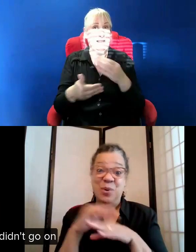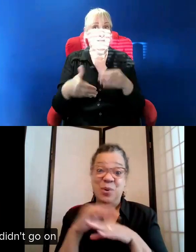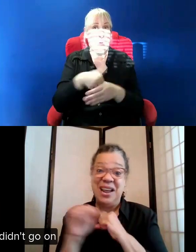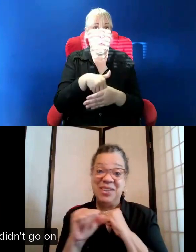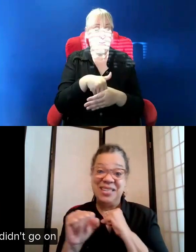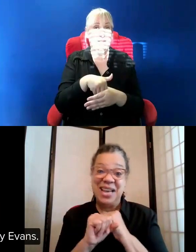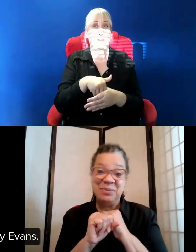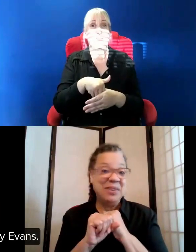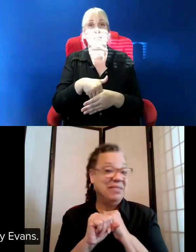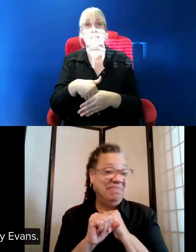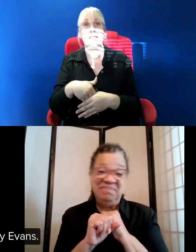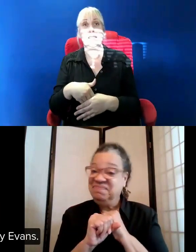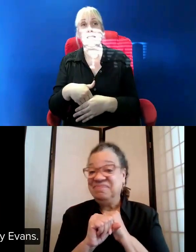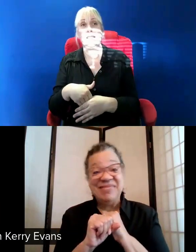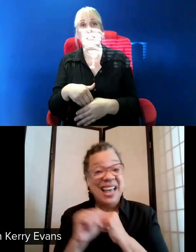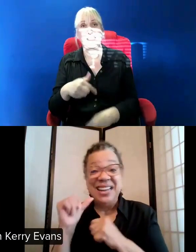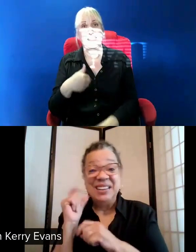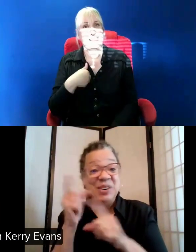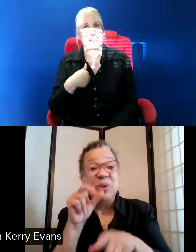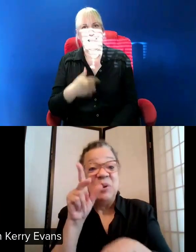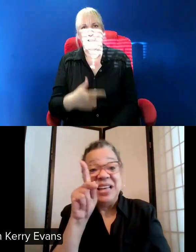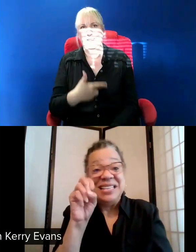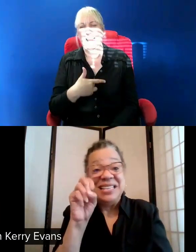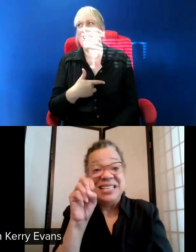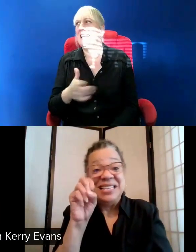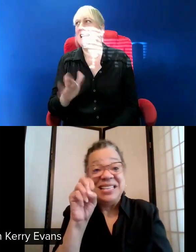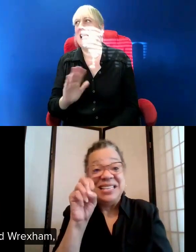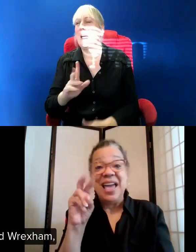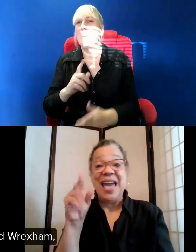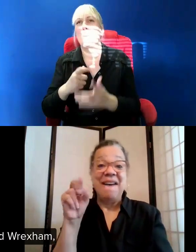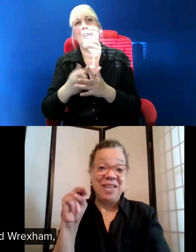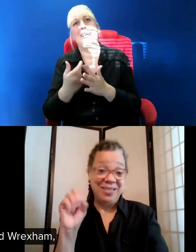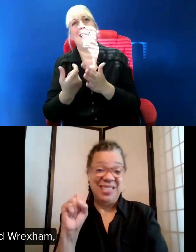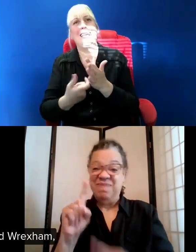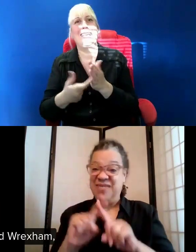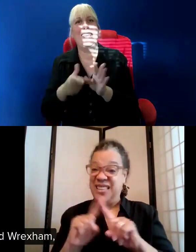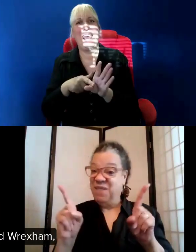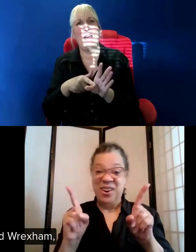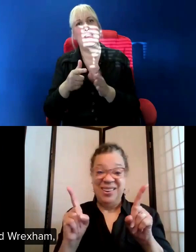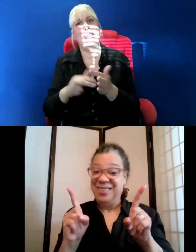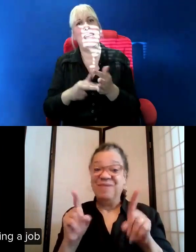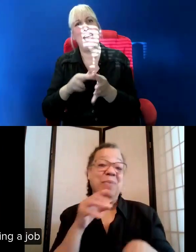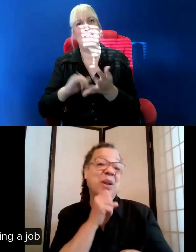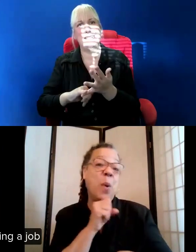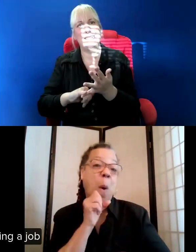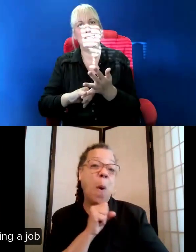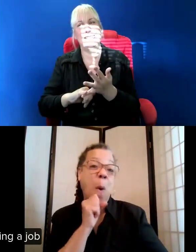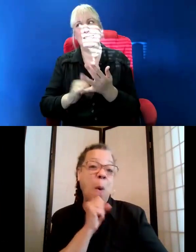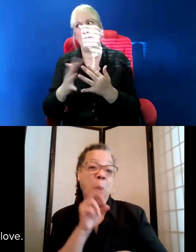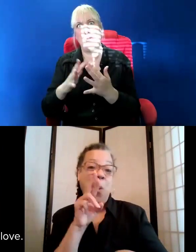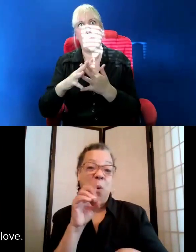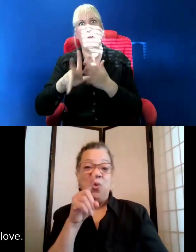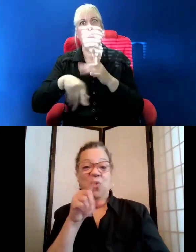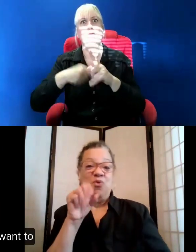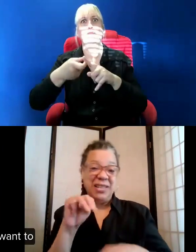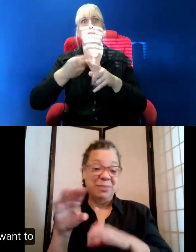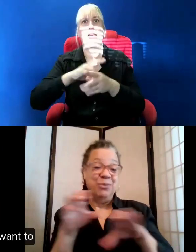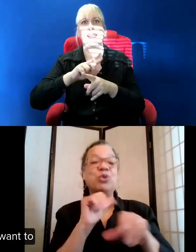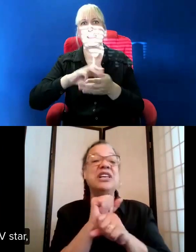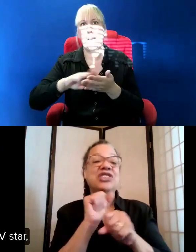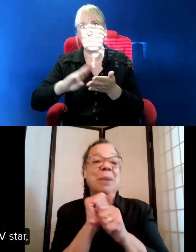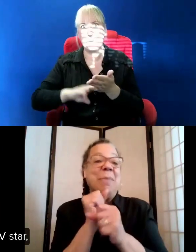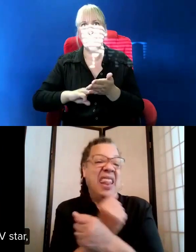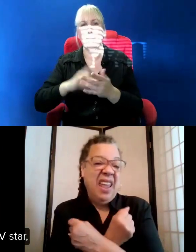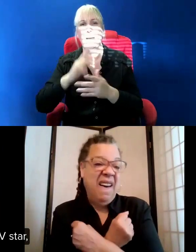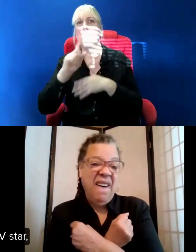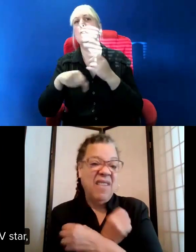very much didn't go on it as Kerry Evans. I'm very much Kerry Evans from little old Wrexham, who's doing a job that I love. I didn't want to